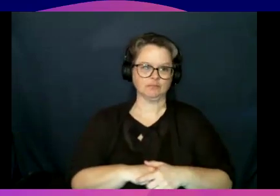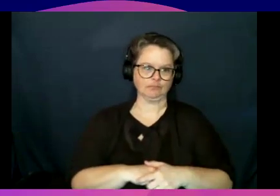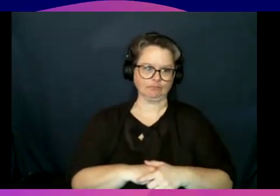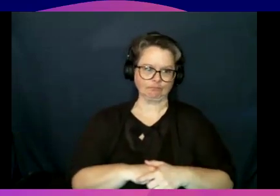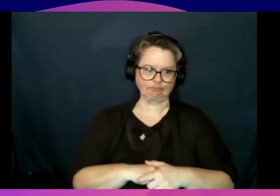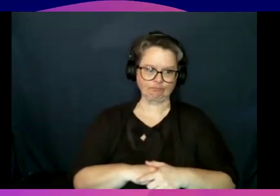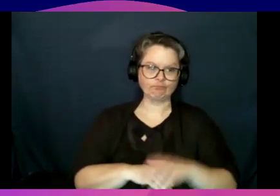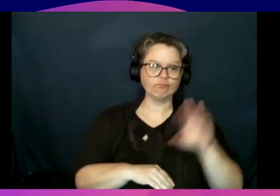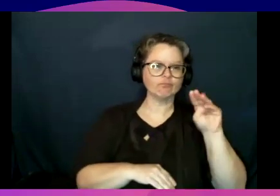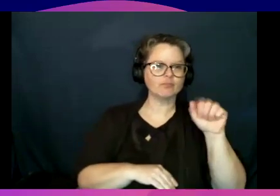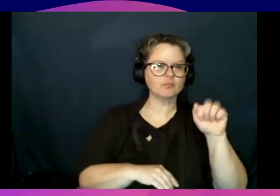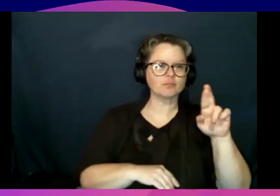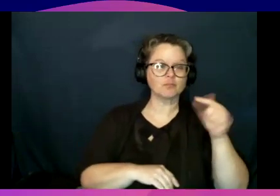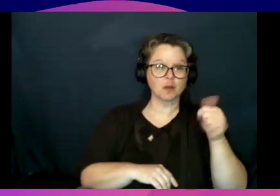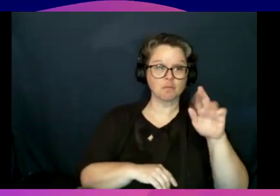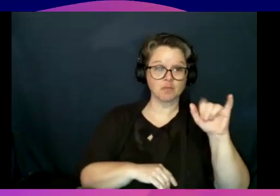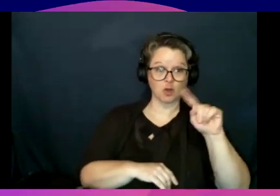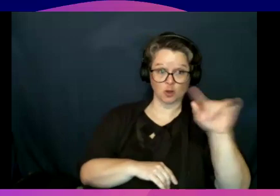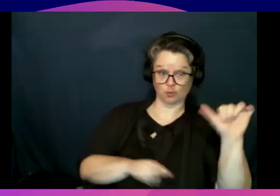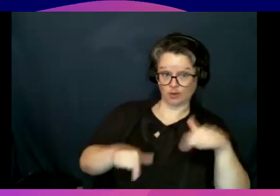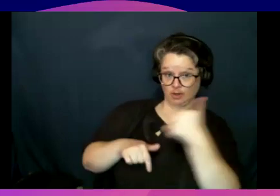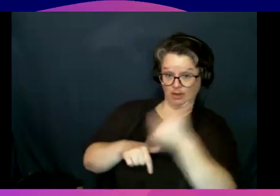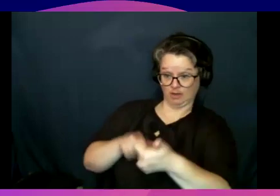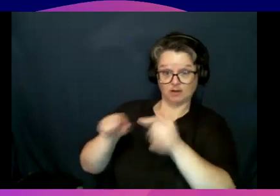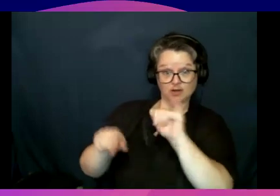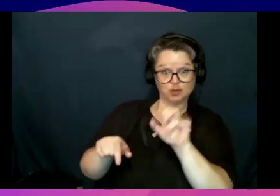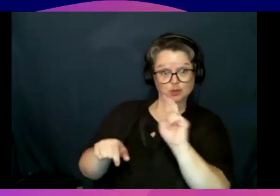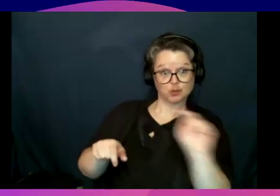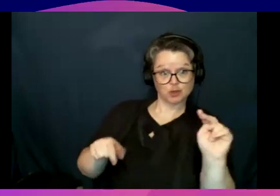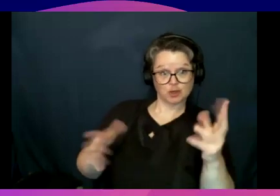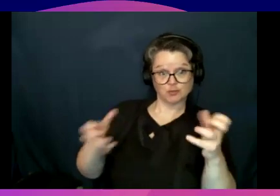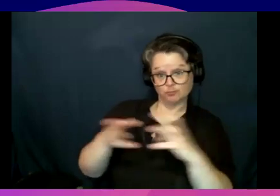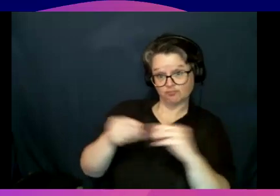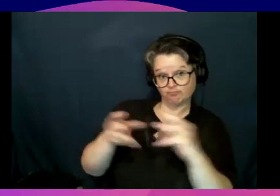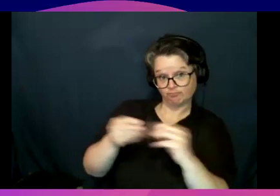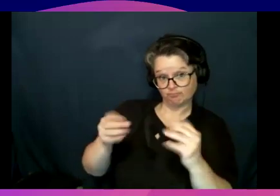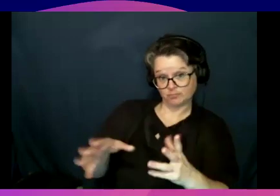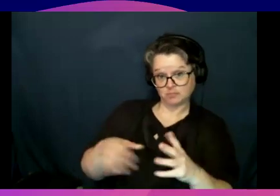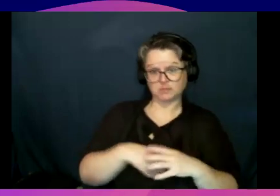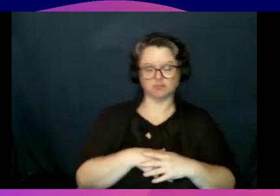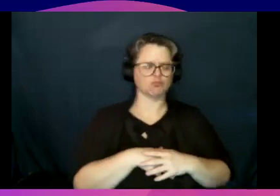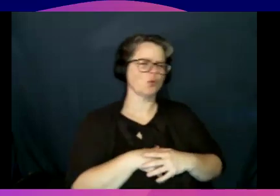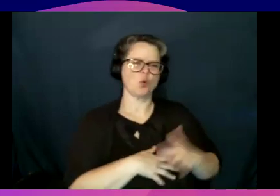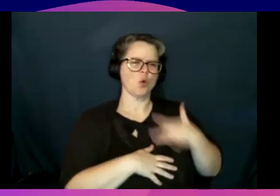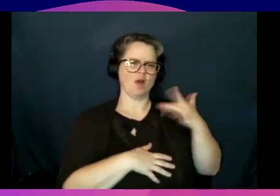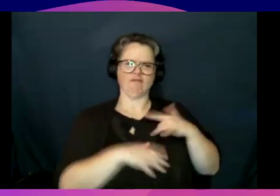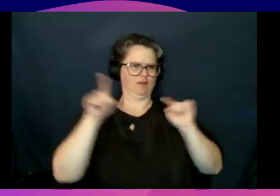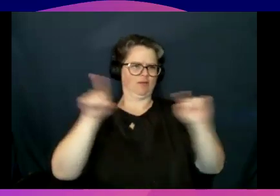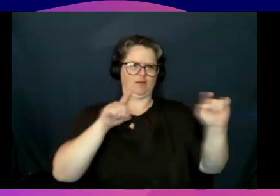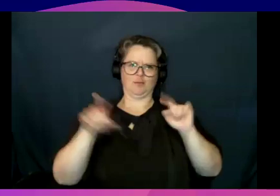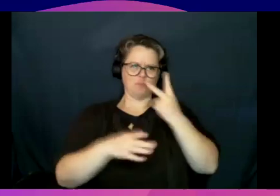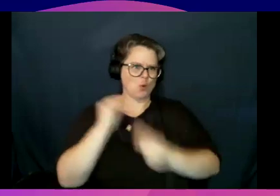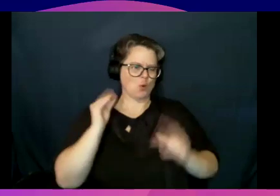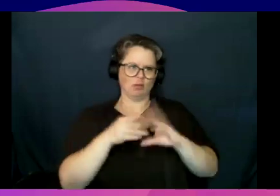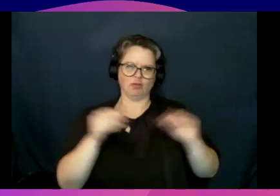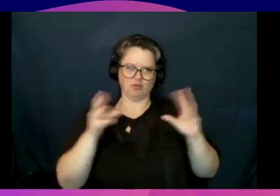Jen, did you want to add to that? I can also move us on to the next question. I think they've covered that beautifully, so thank